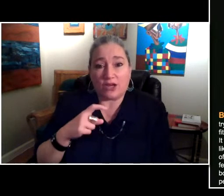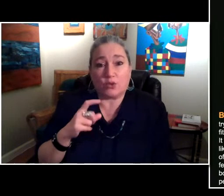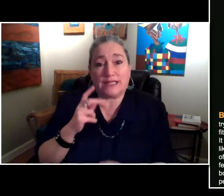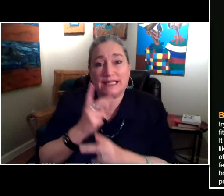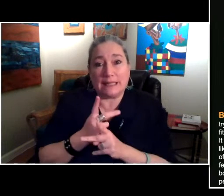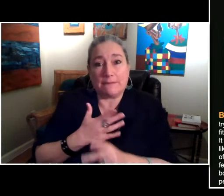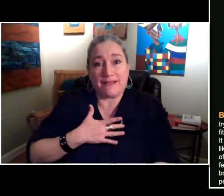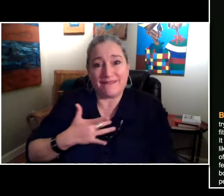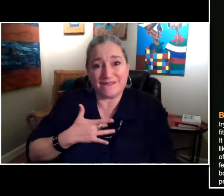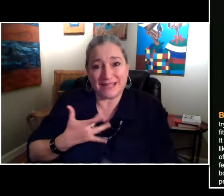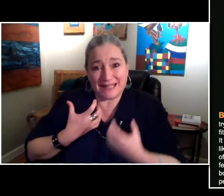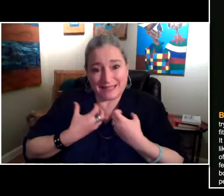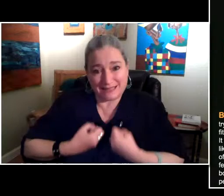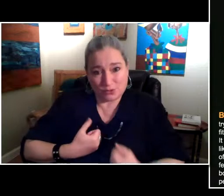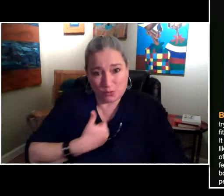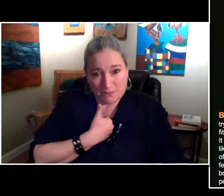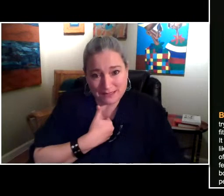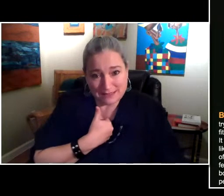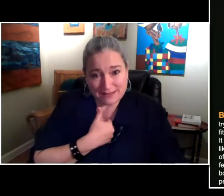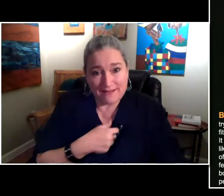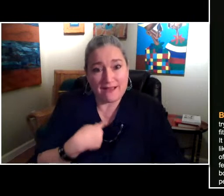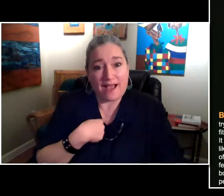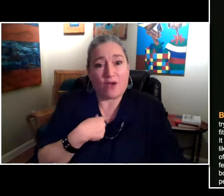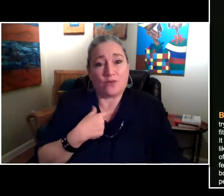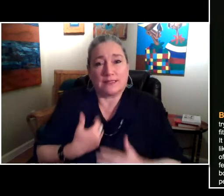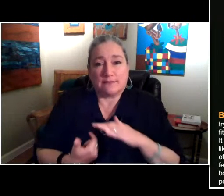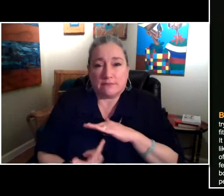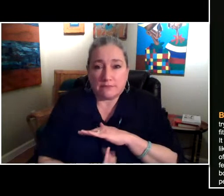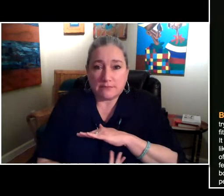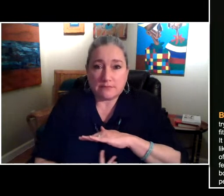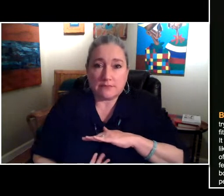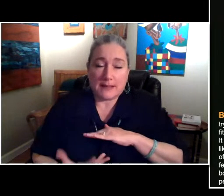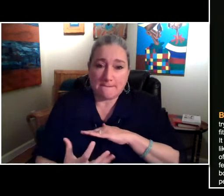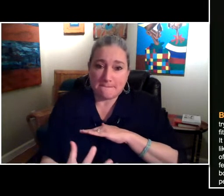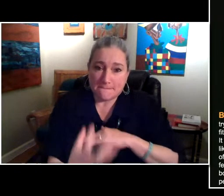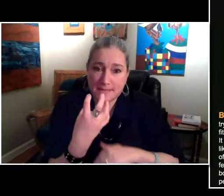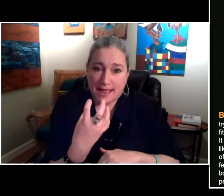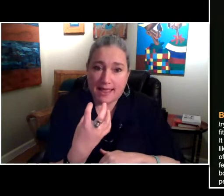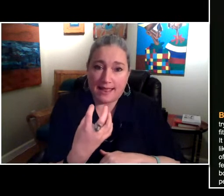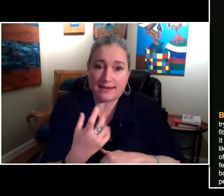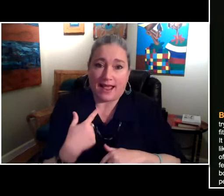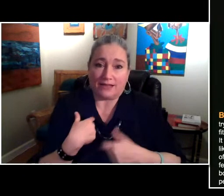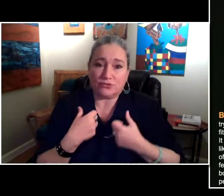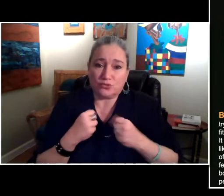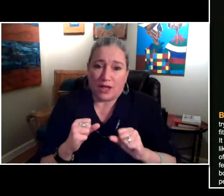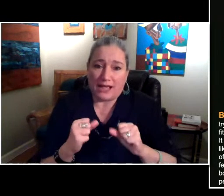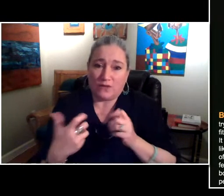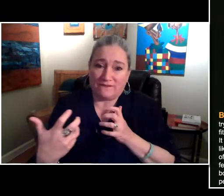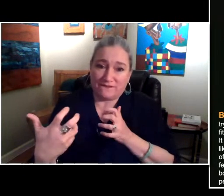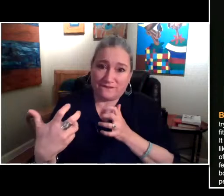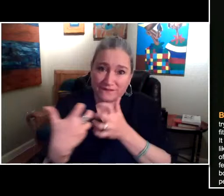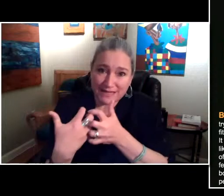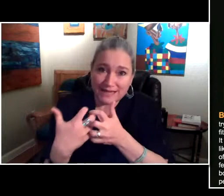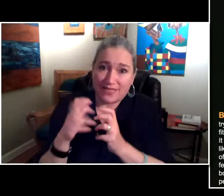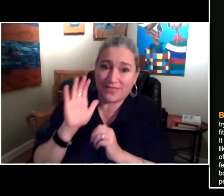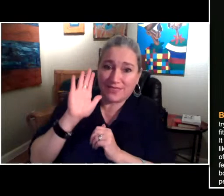my own. I had to keep my feelings to myself. And I was boiling